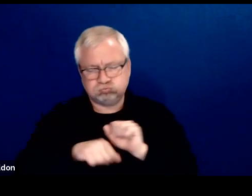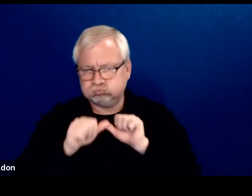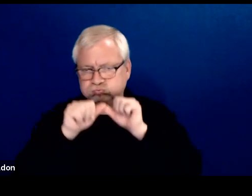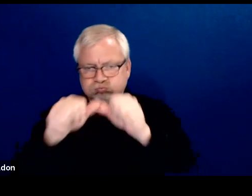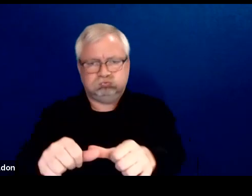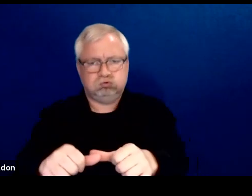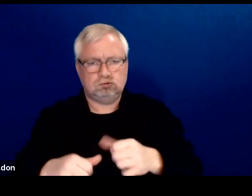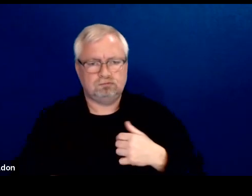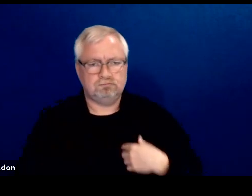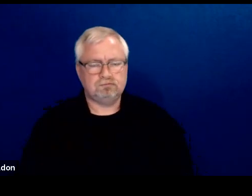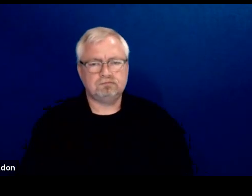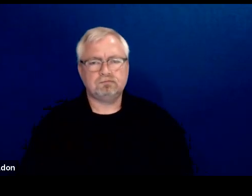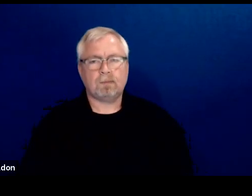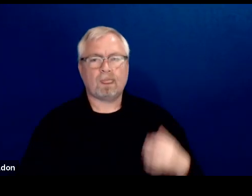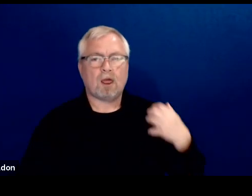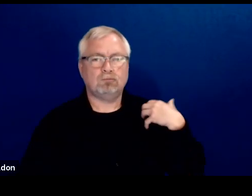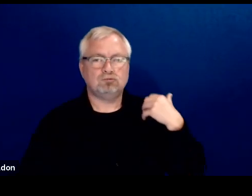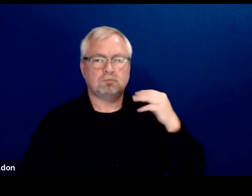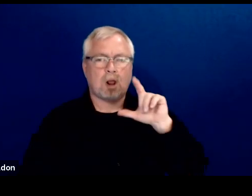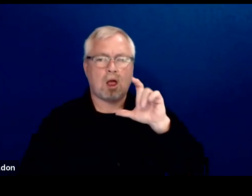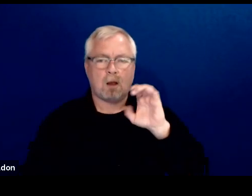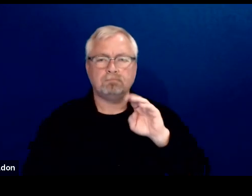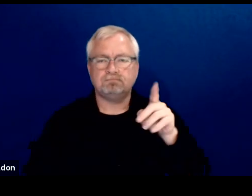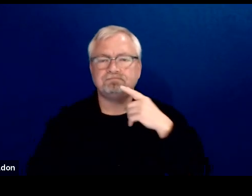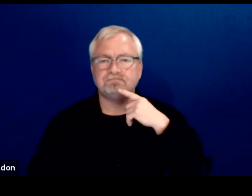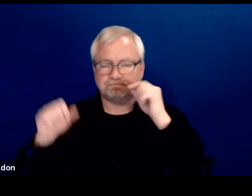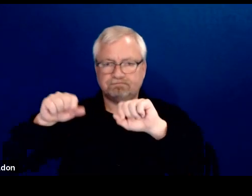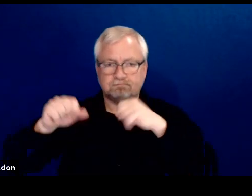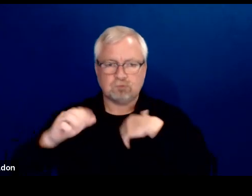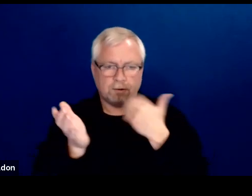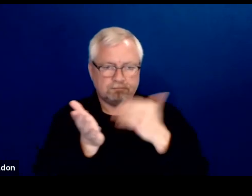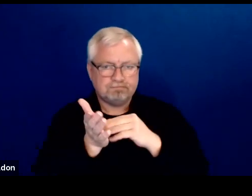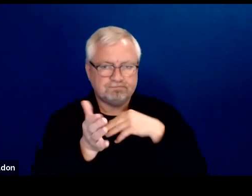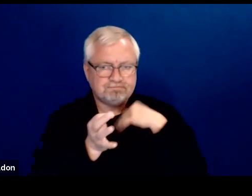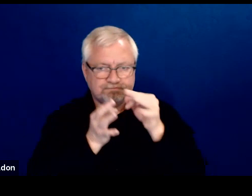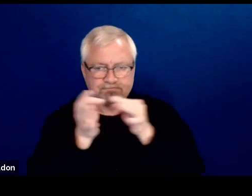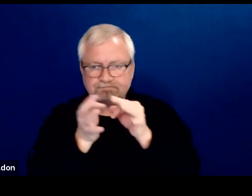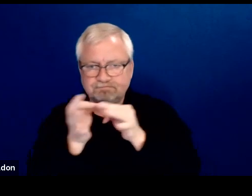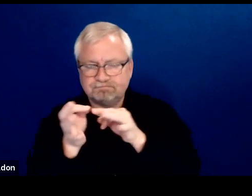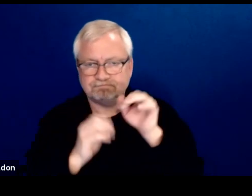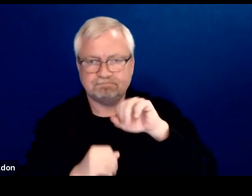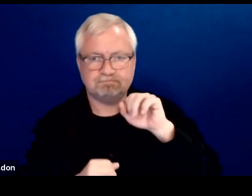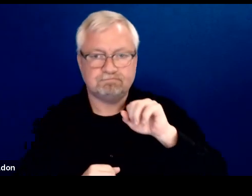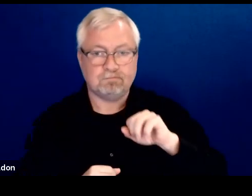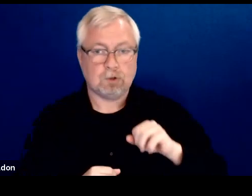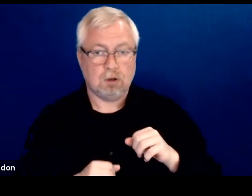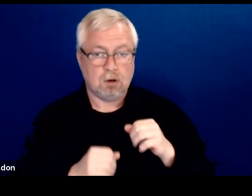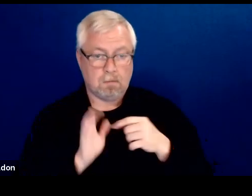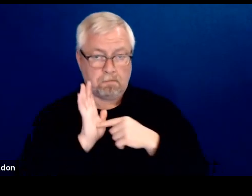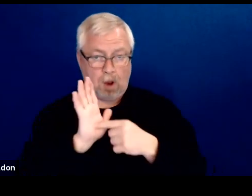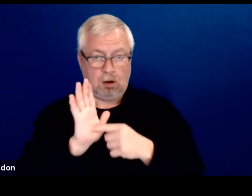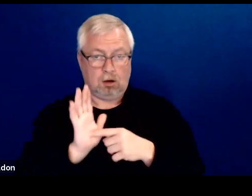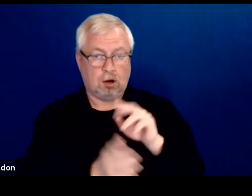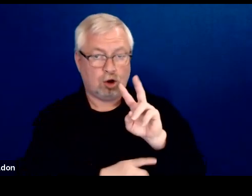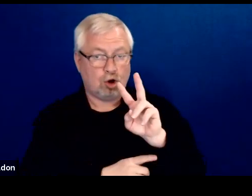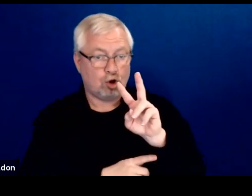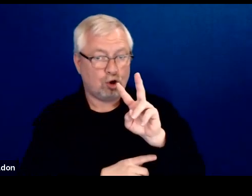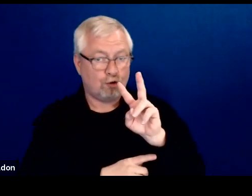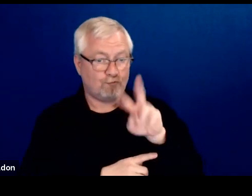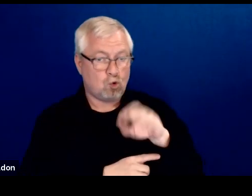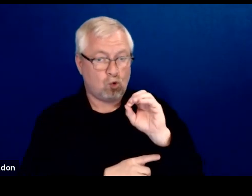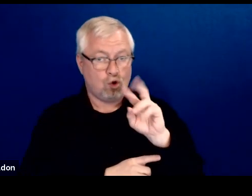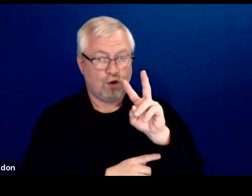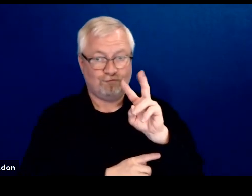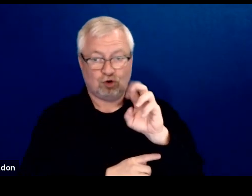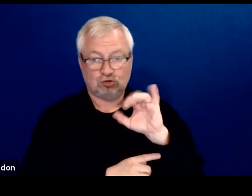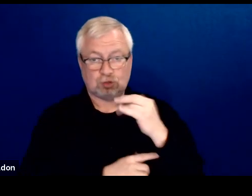So again, I would just mention, as the governor said, the model version 2.0 is more precise. It has newer data. So